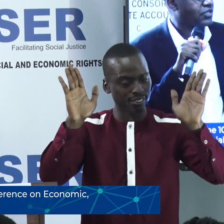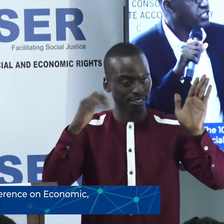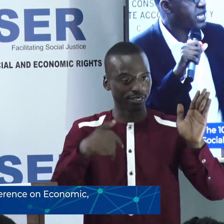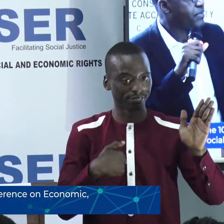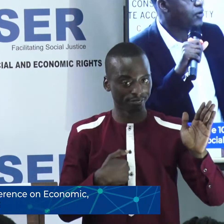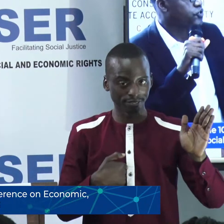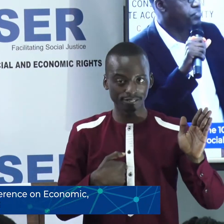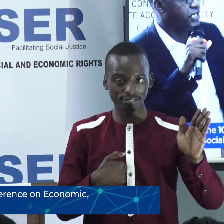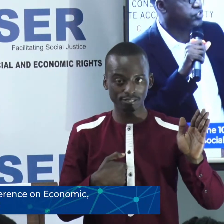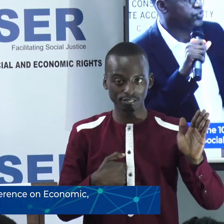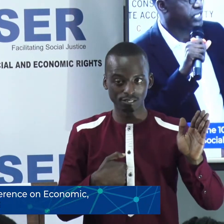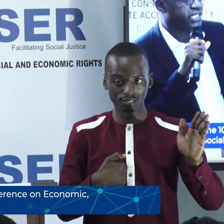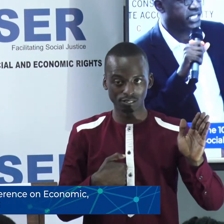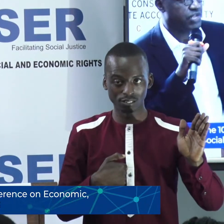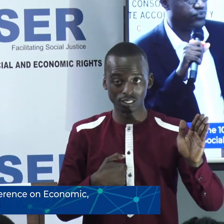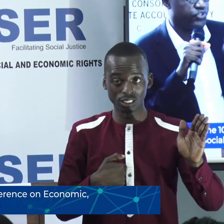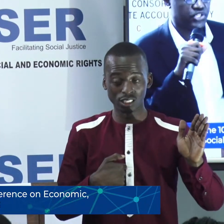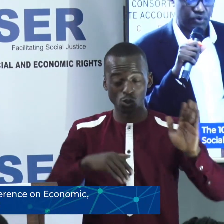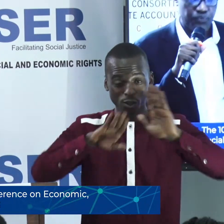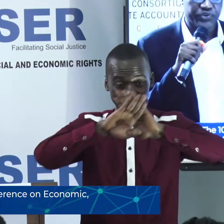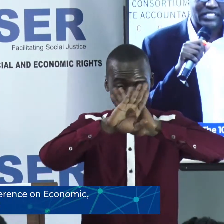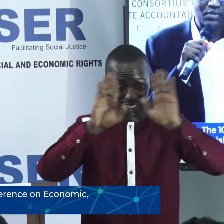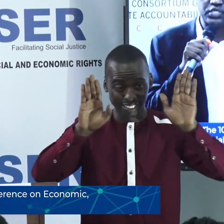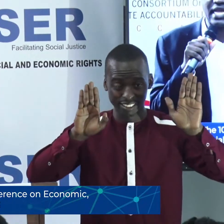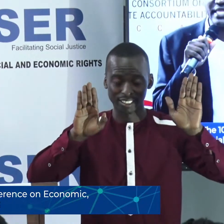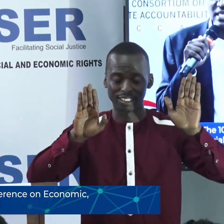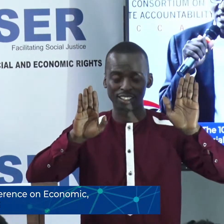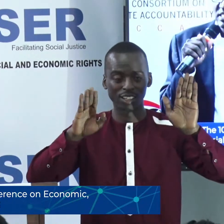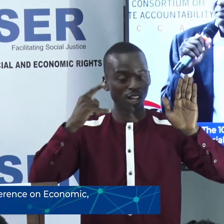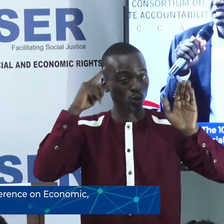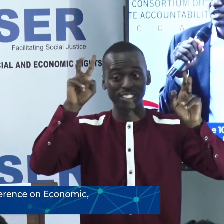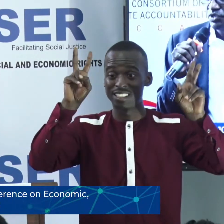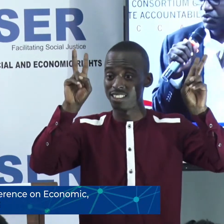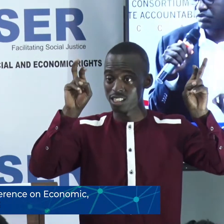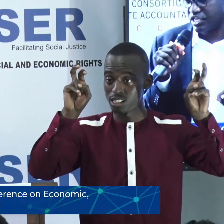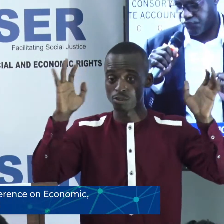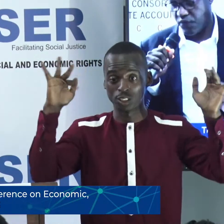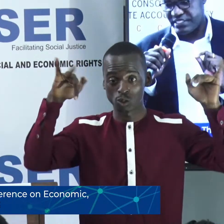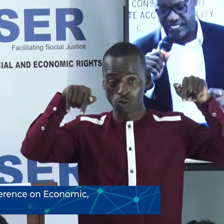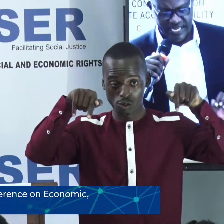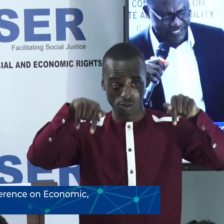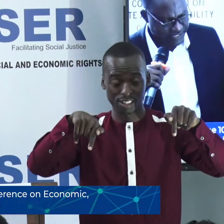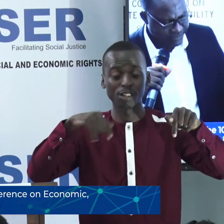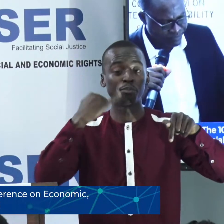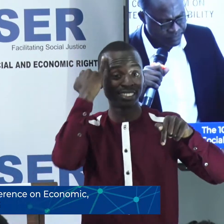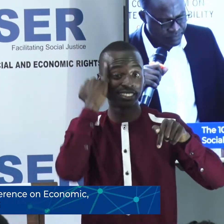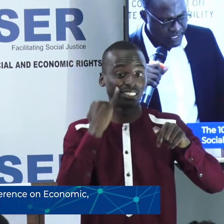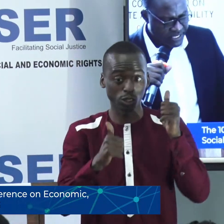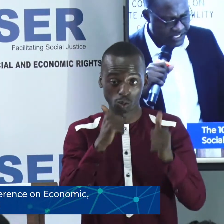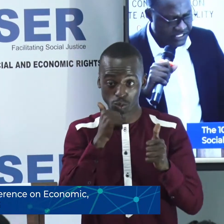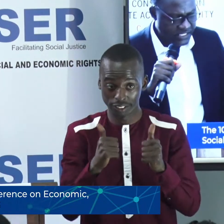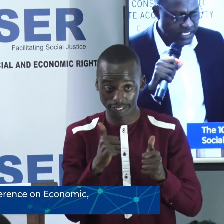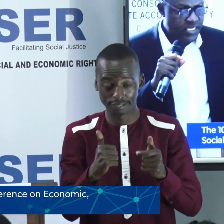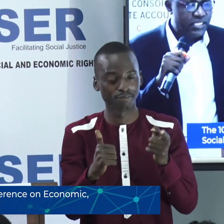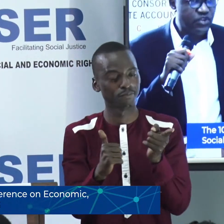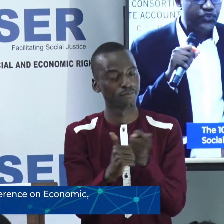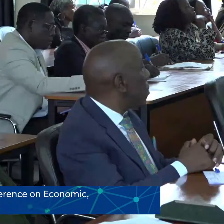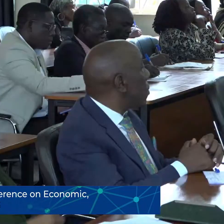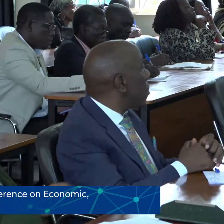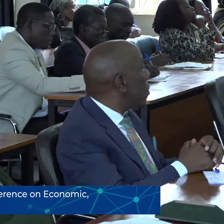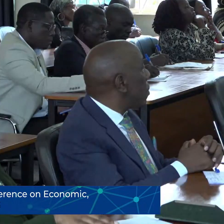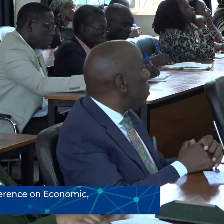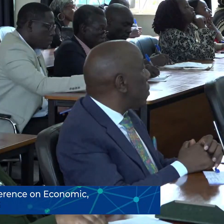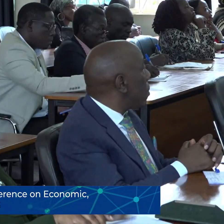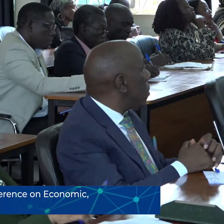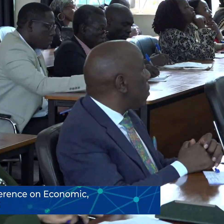and which somehow speaks to the theme for this conference, and which I think is something that we need to take forward seriously, is the fact